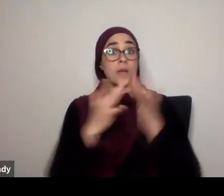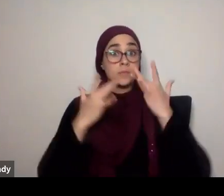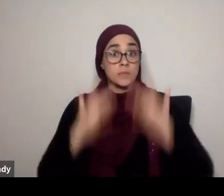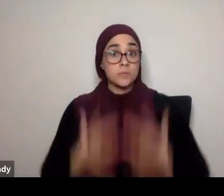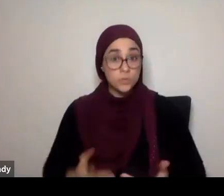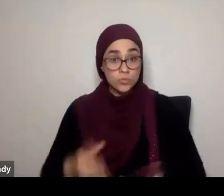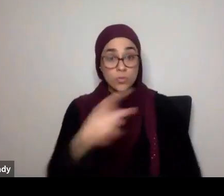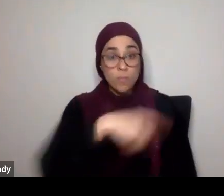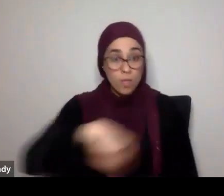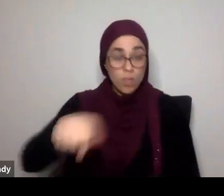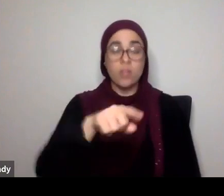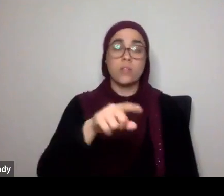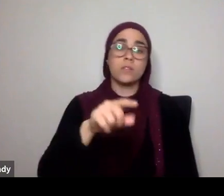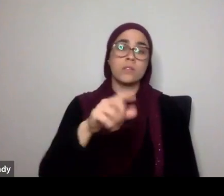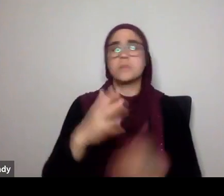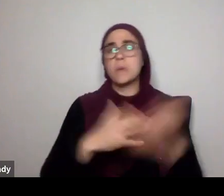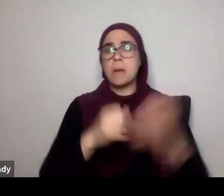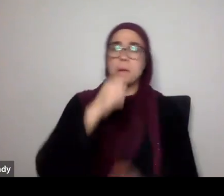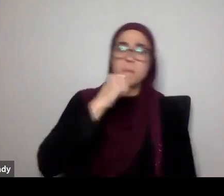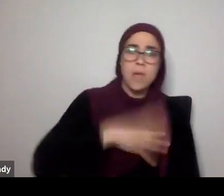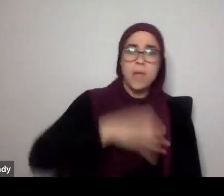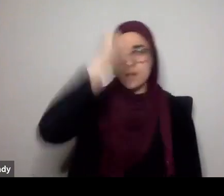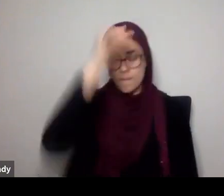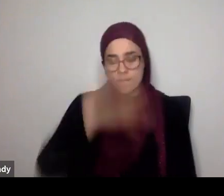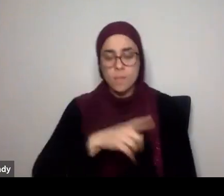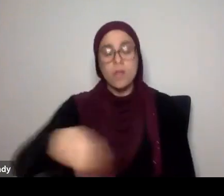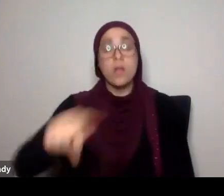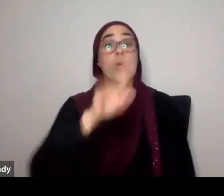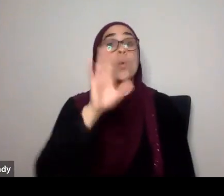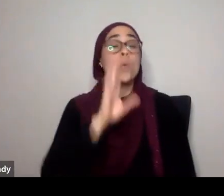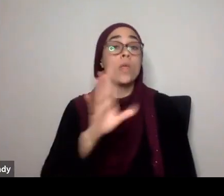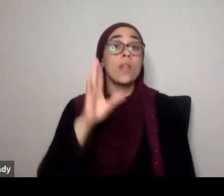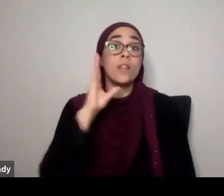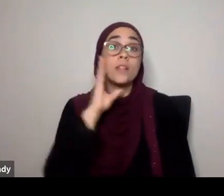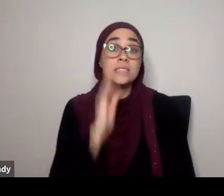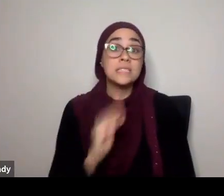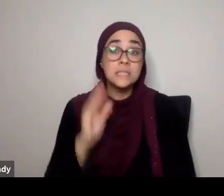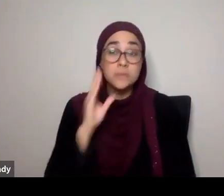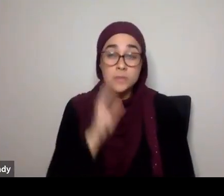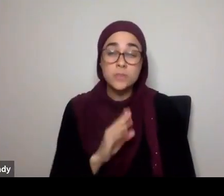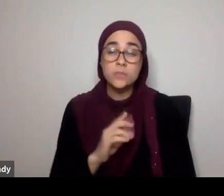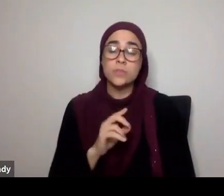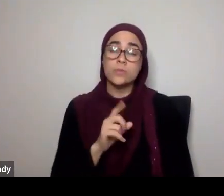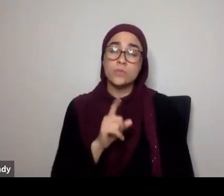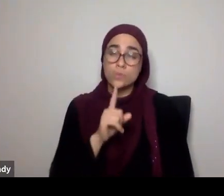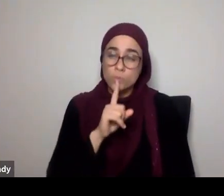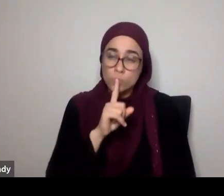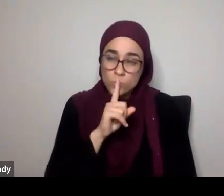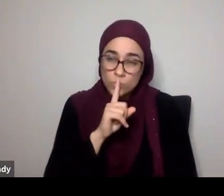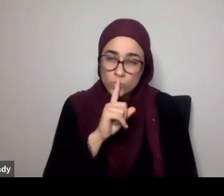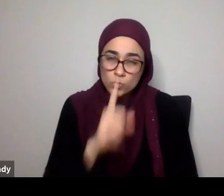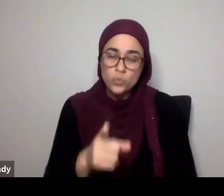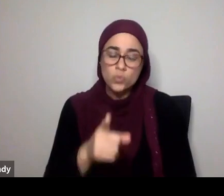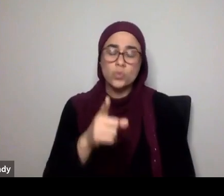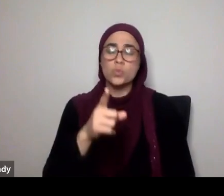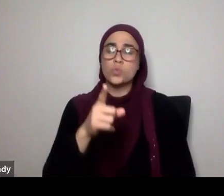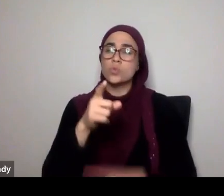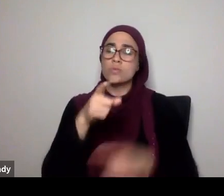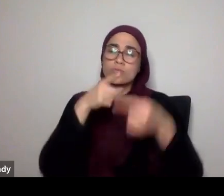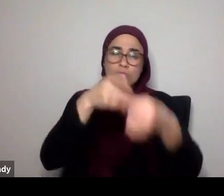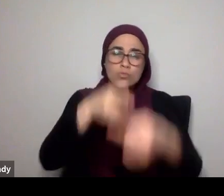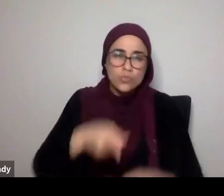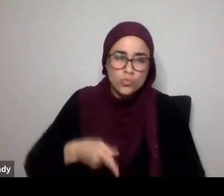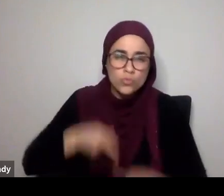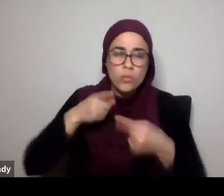and he's the one, or she's the one, that's going to be, experiencing, the true torment, and the true, you know, the